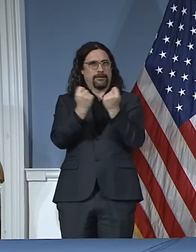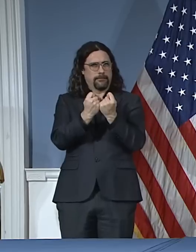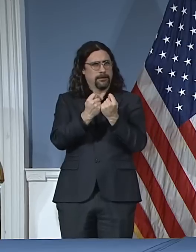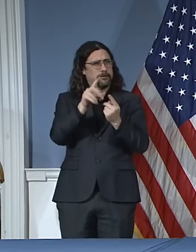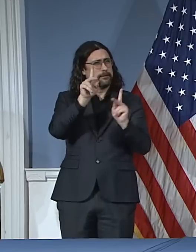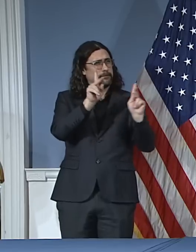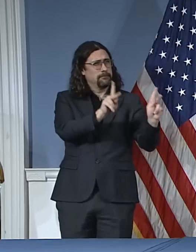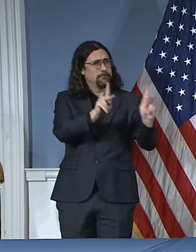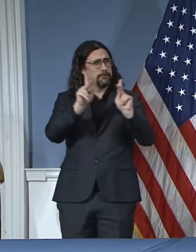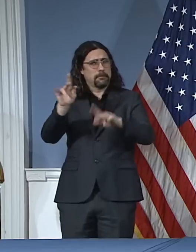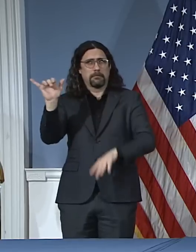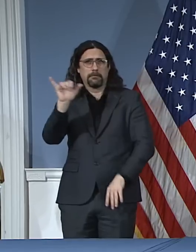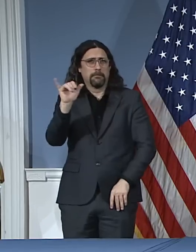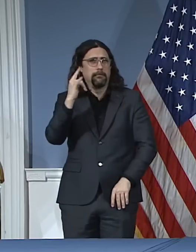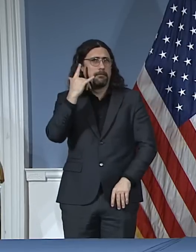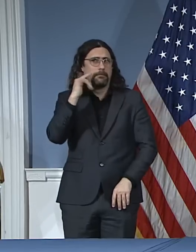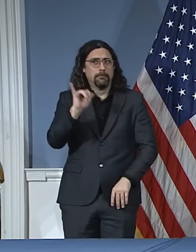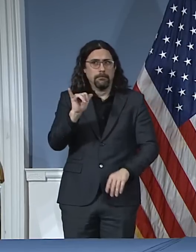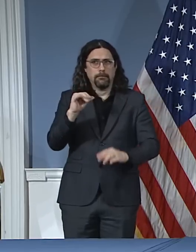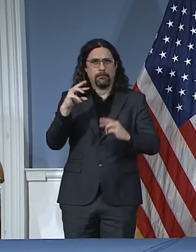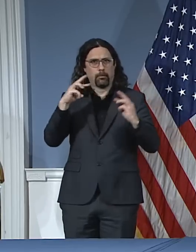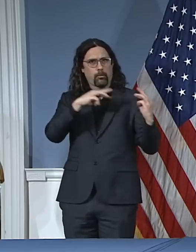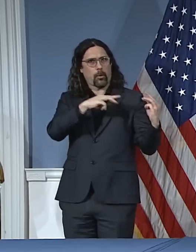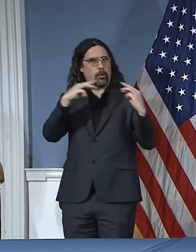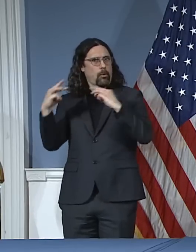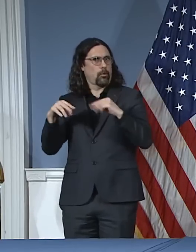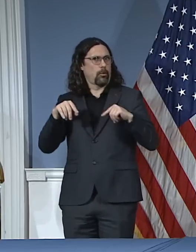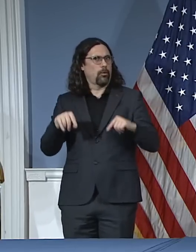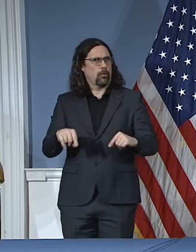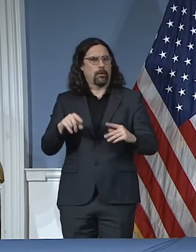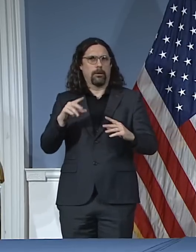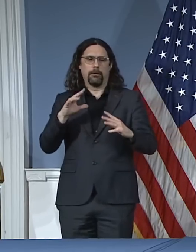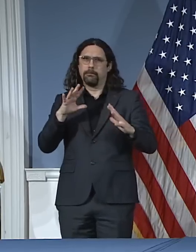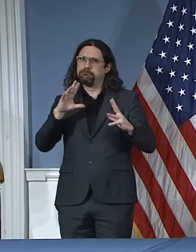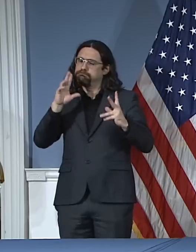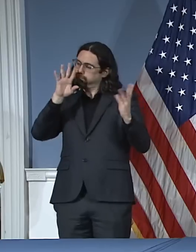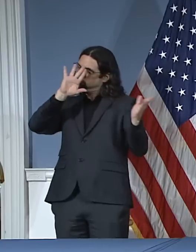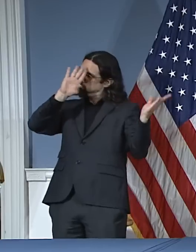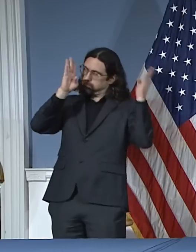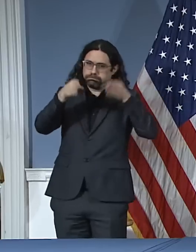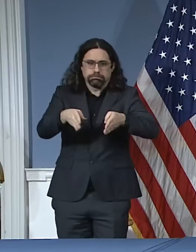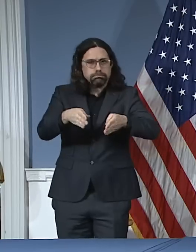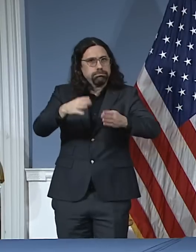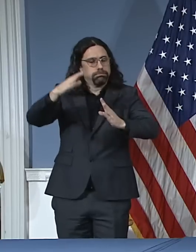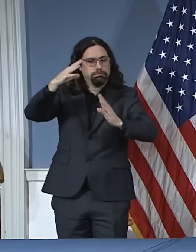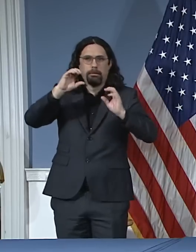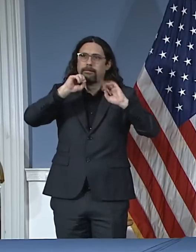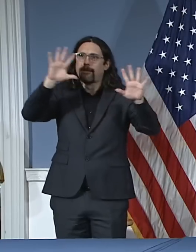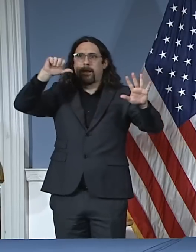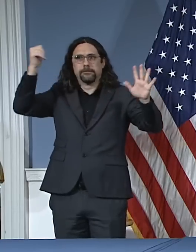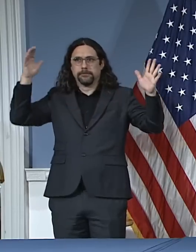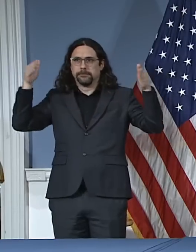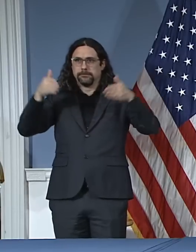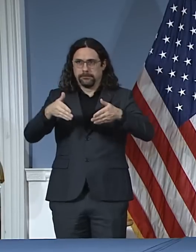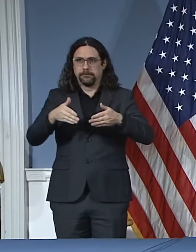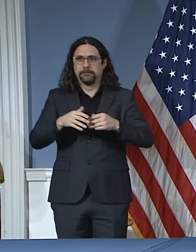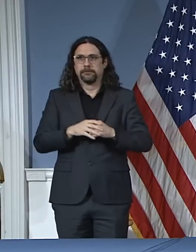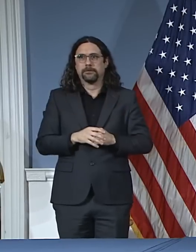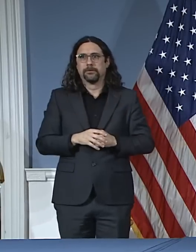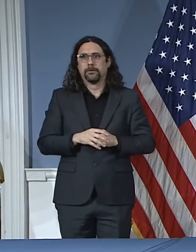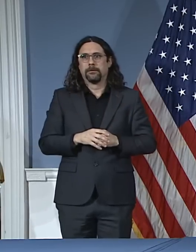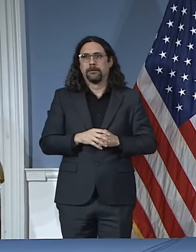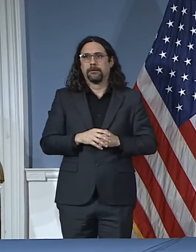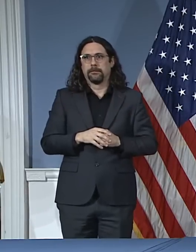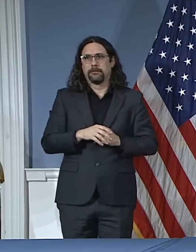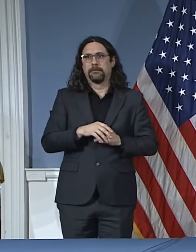to thank for her extraordinary leadership my Chief of Staff, Emma Wolf. I announced yesterday that I will add to her title the